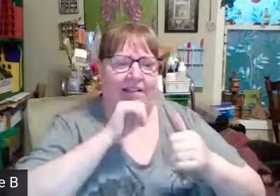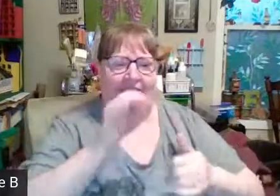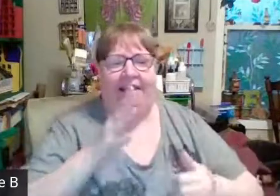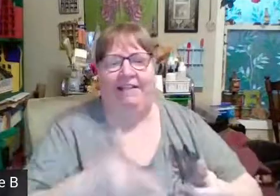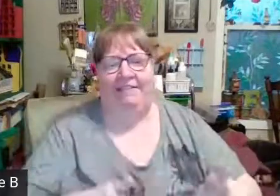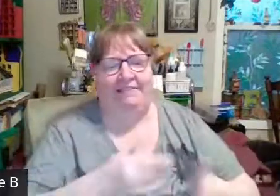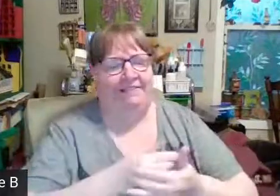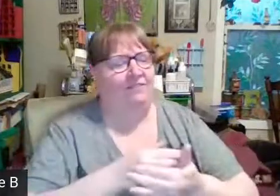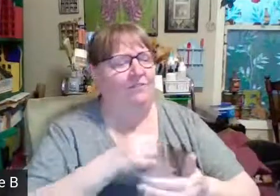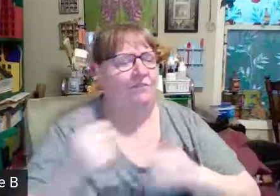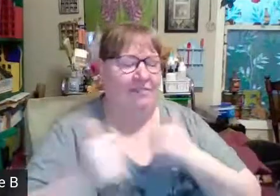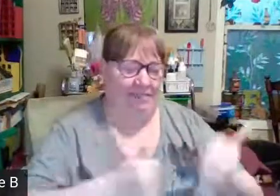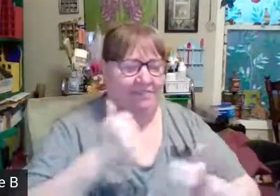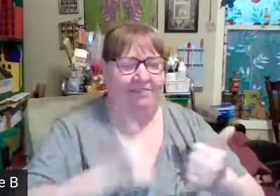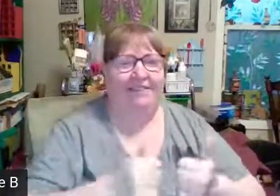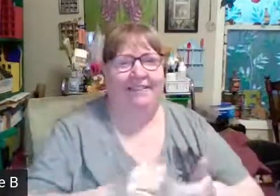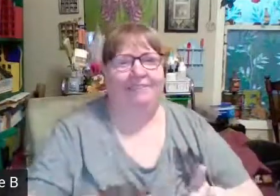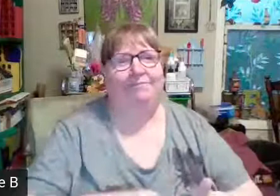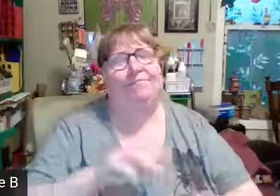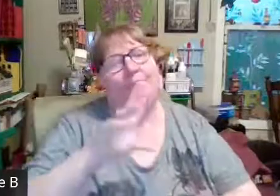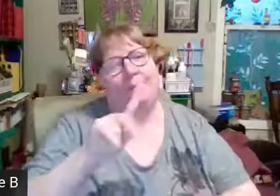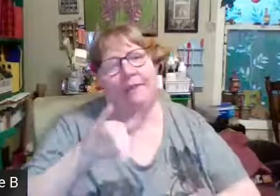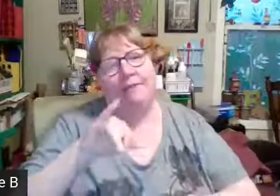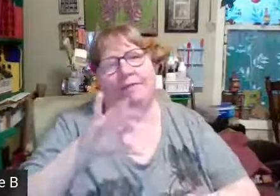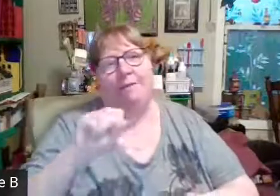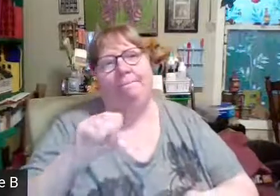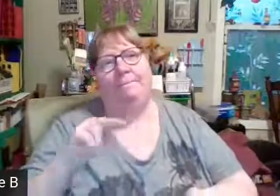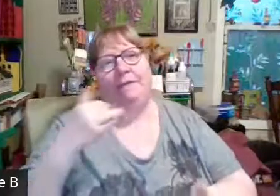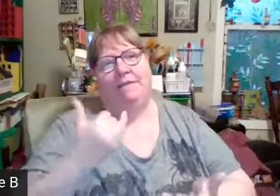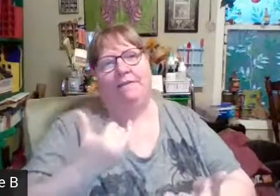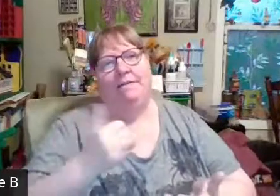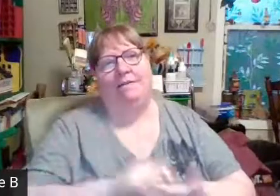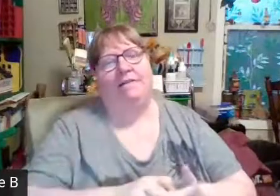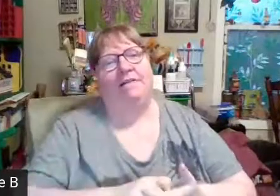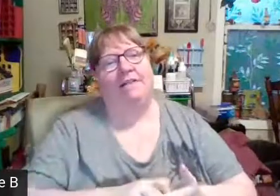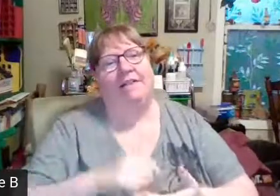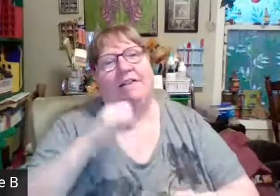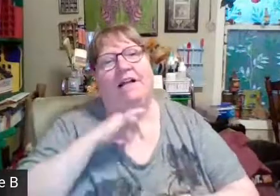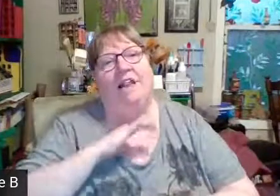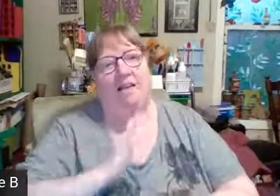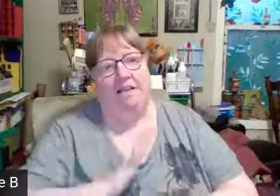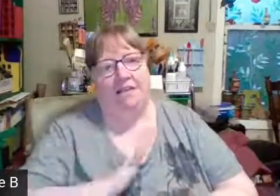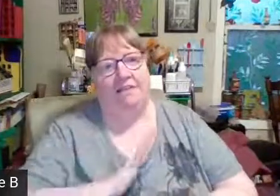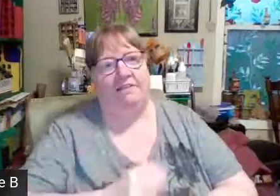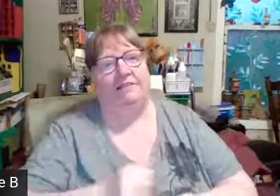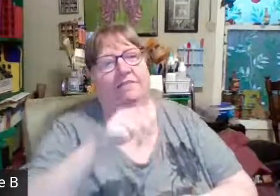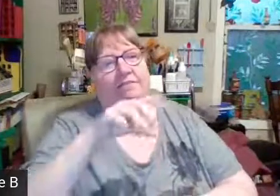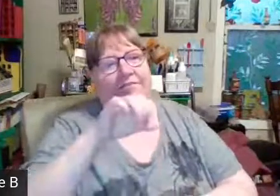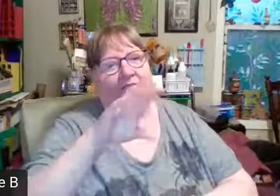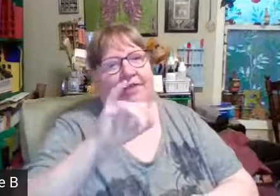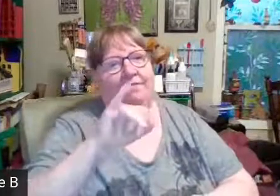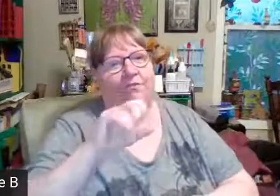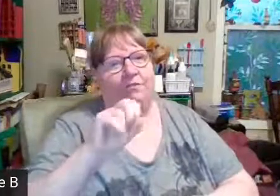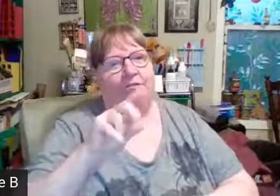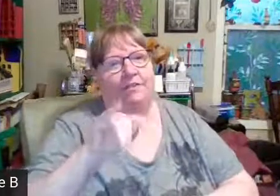wish list. But let's go to Kim first. For me, it's the likes or favorites. Because I don't have as much on